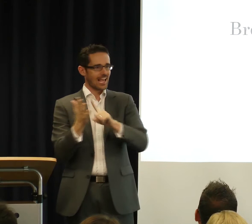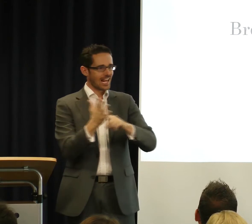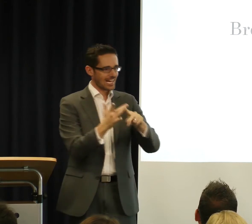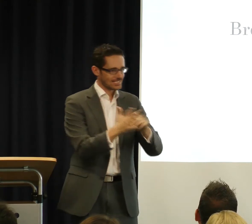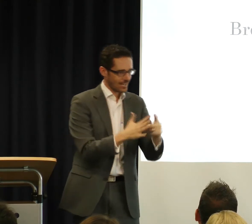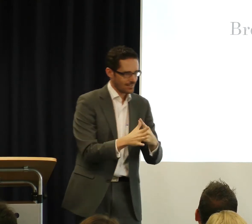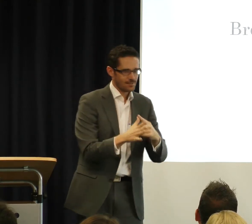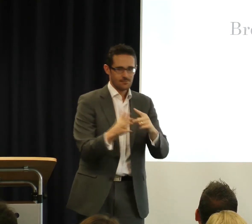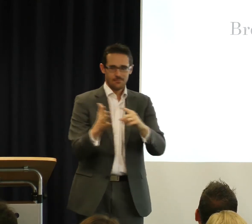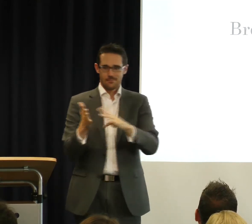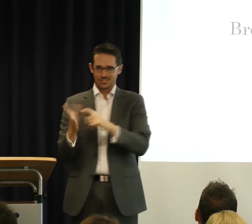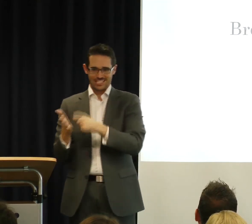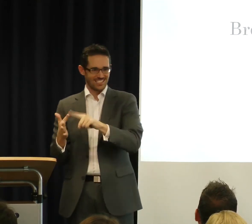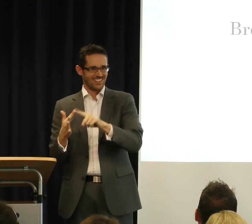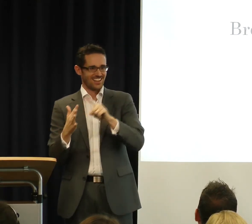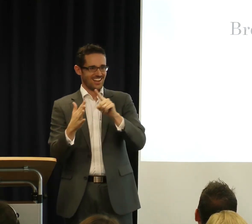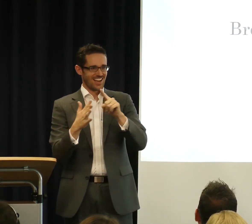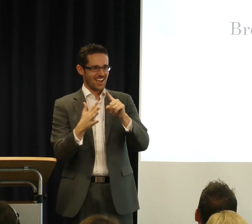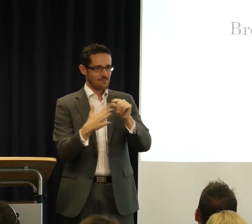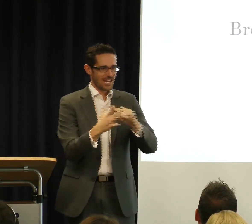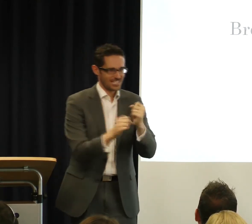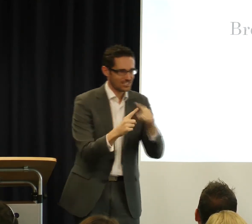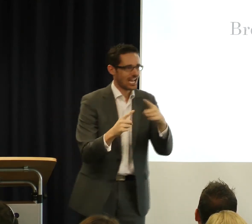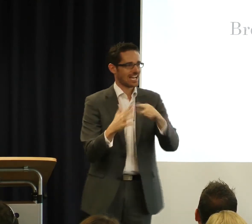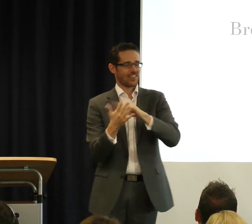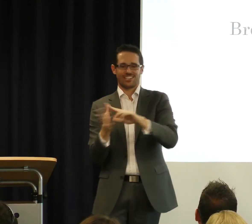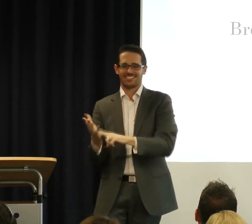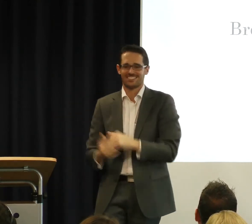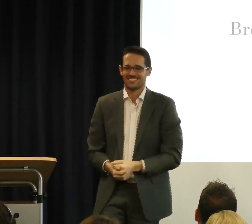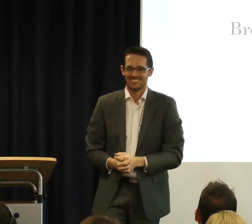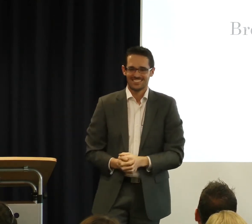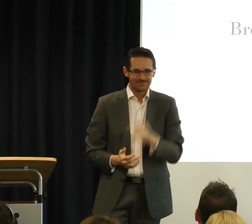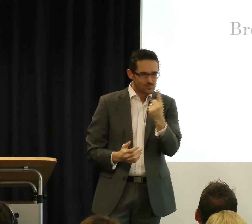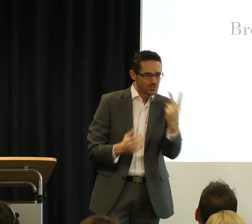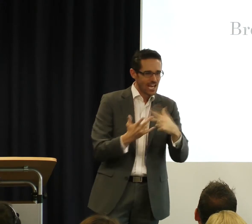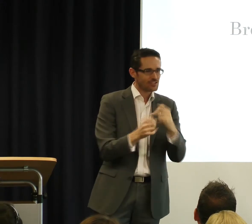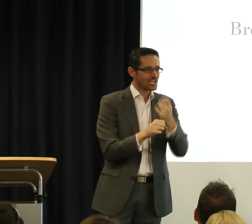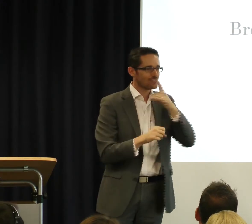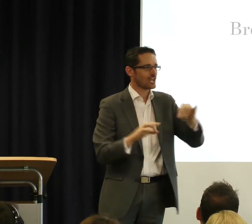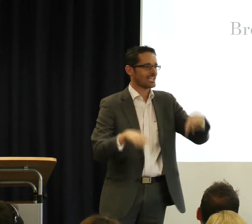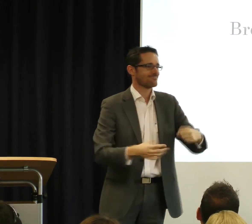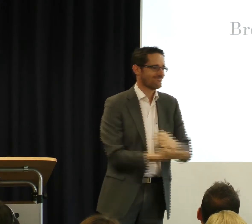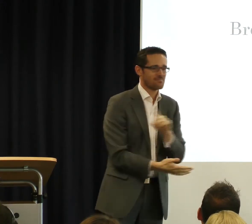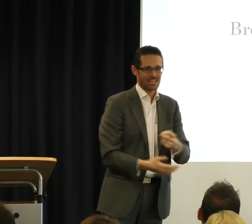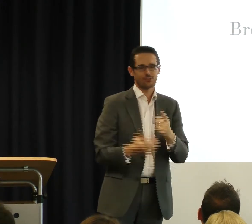Ewan, Linda, Marie, Paige, and Ethan. One or two other grandchildren not here